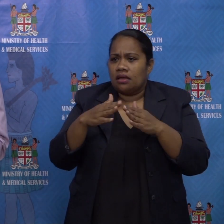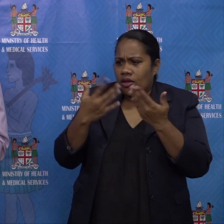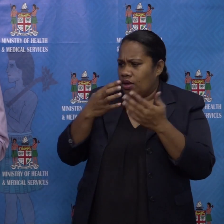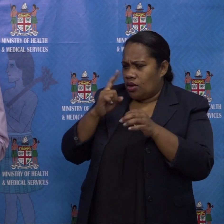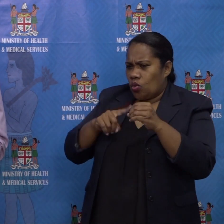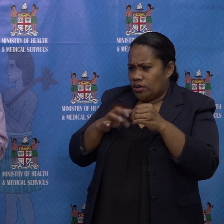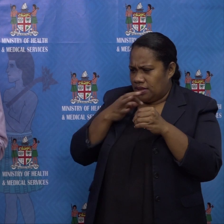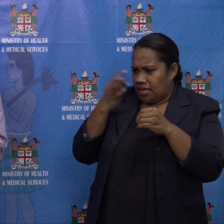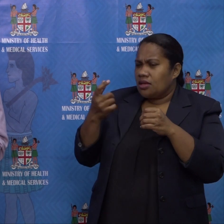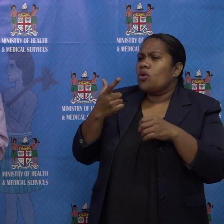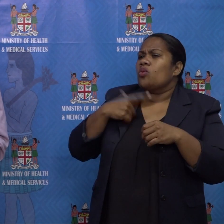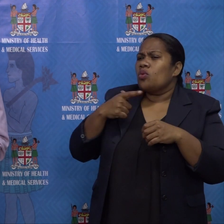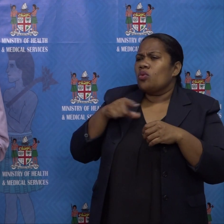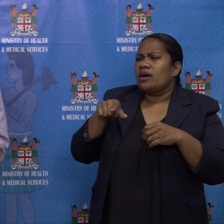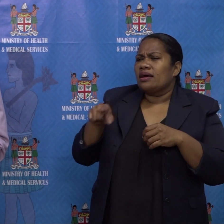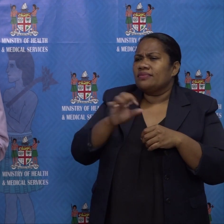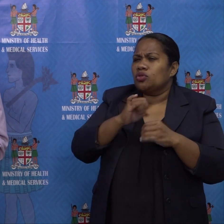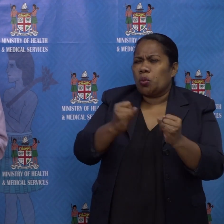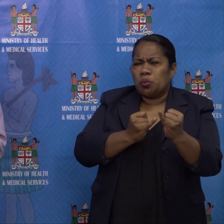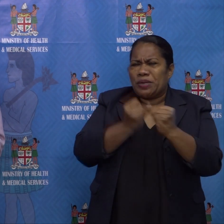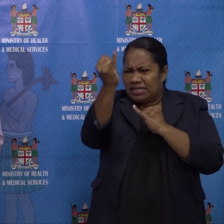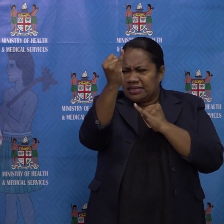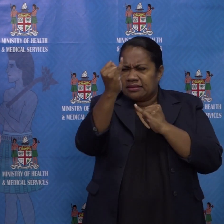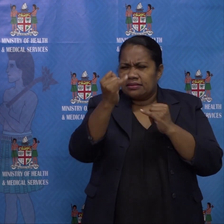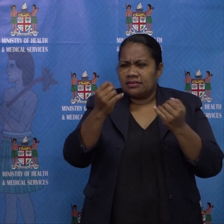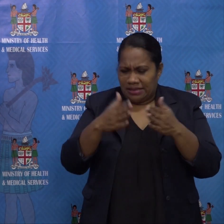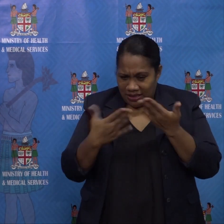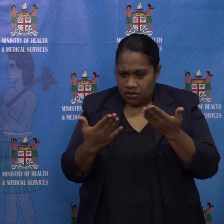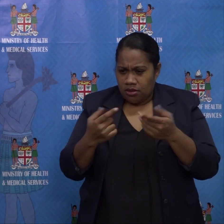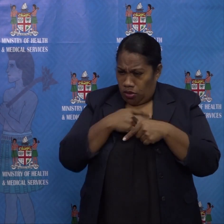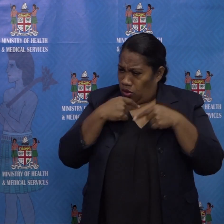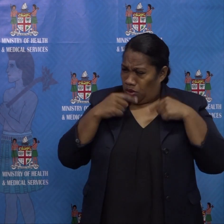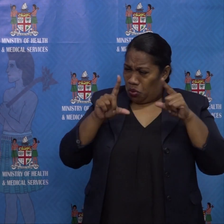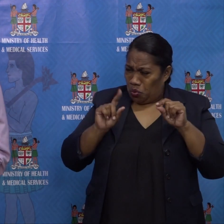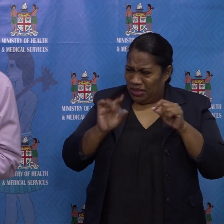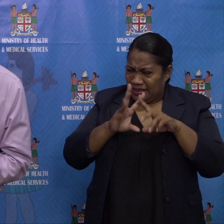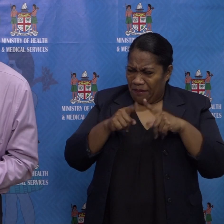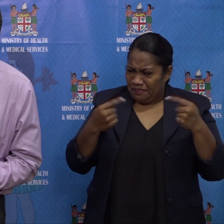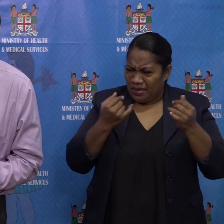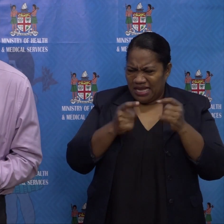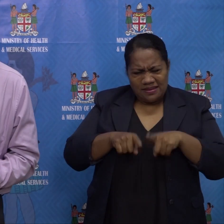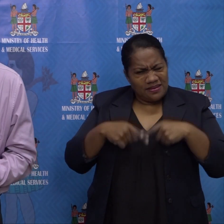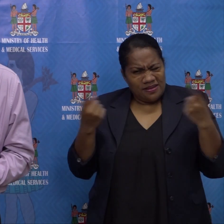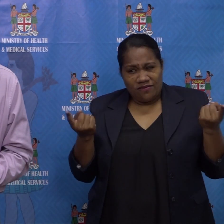worsened similar to the one in India? Are we doing something different?